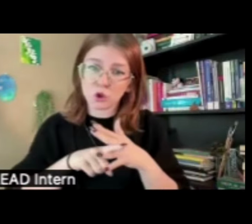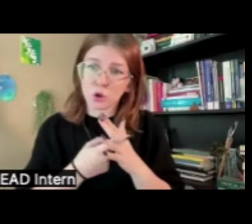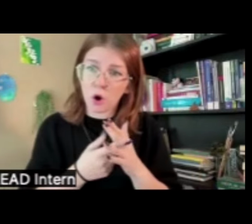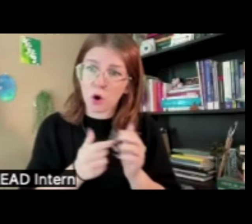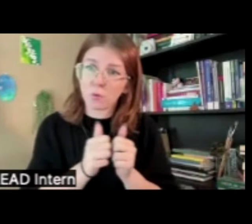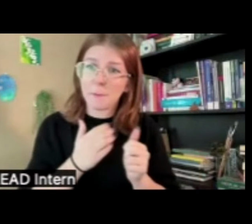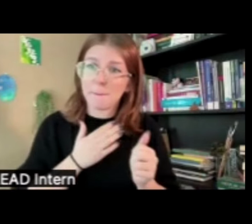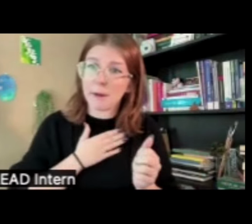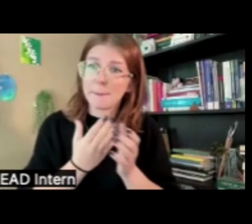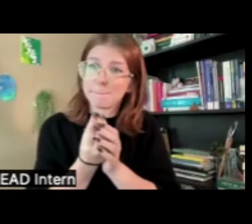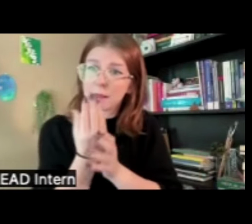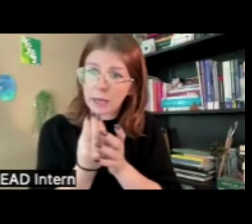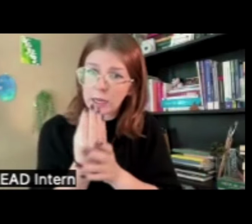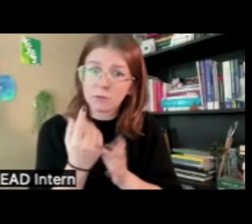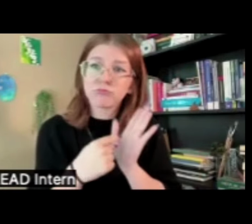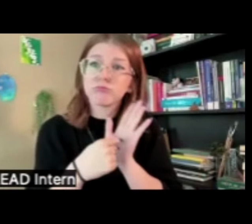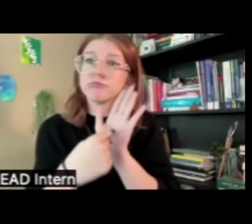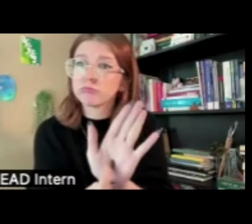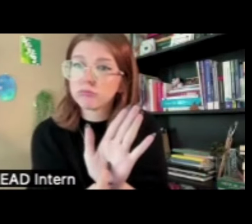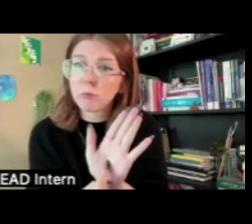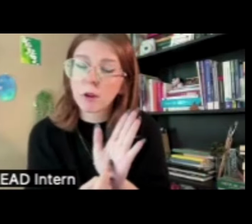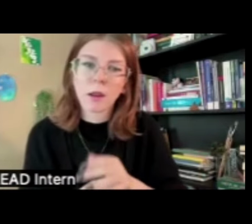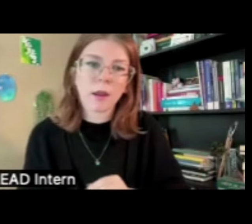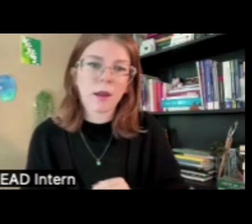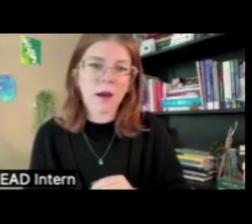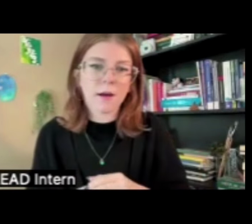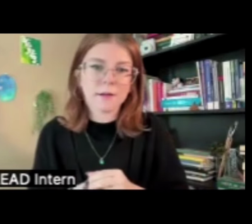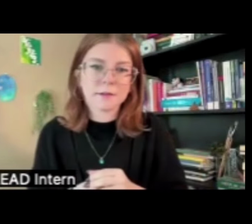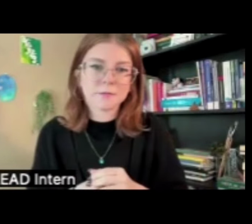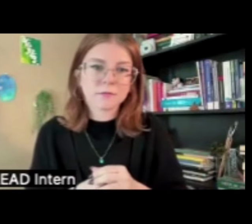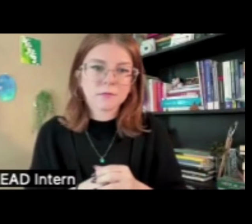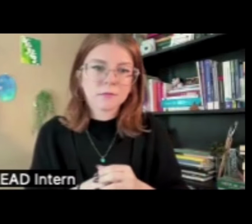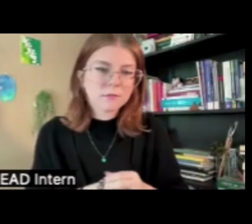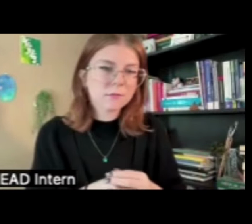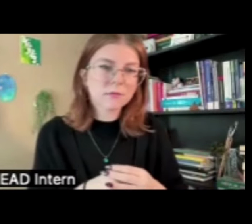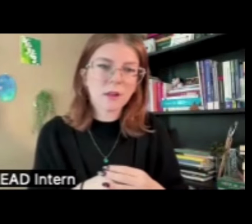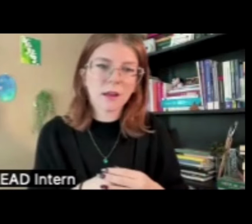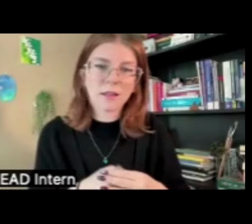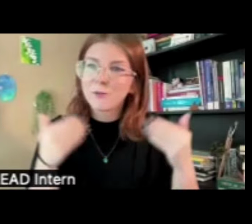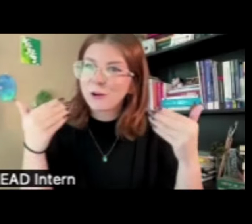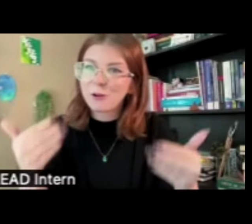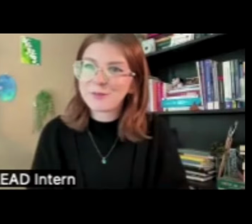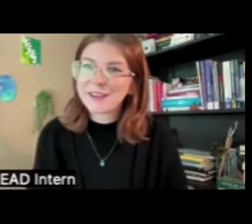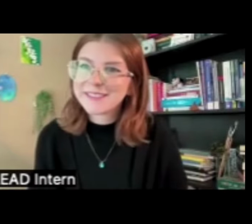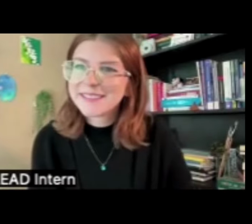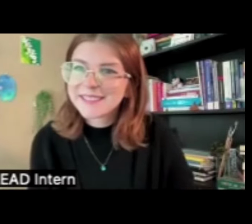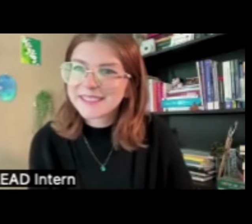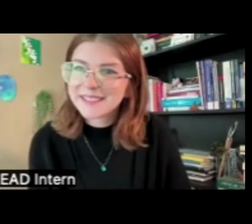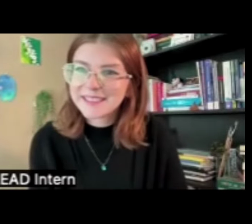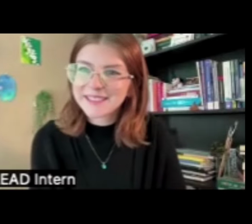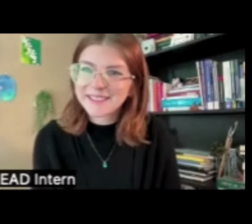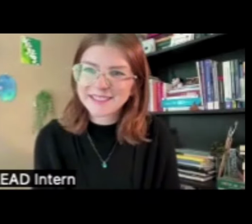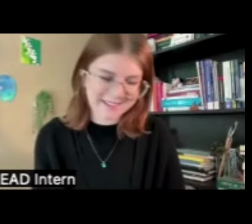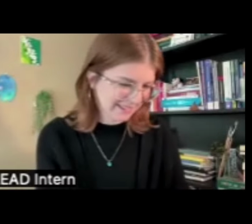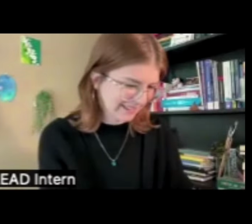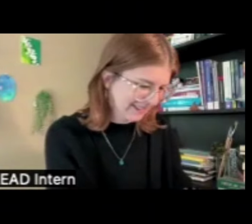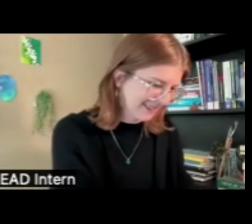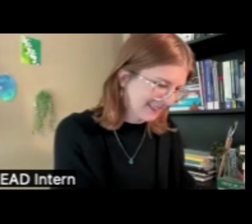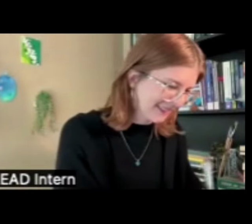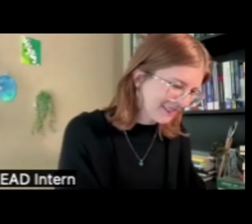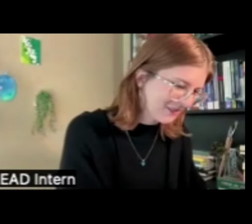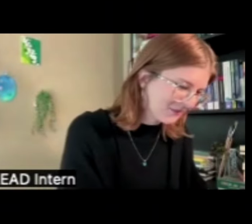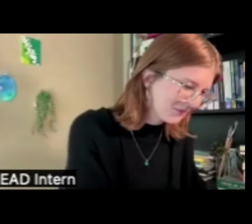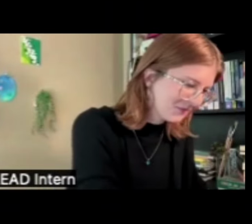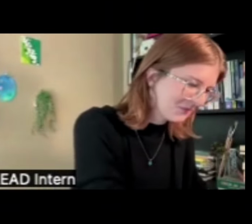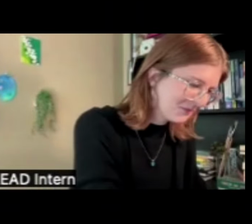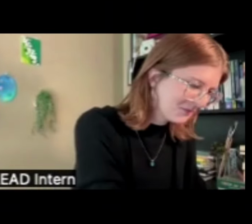lot of different things. And so I might start with my plant, drawing that, and I can show you that. So if you'd like to